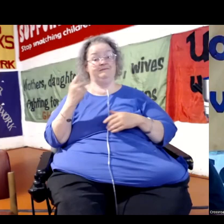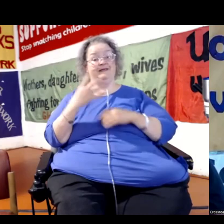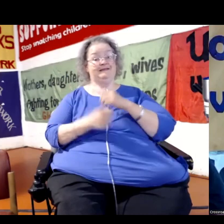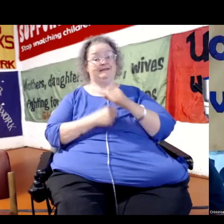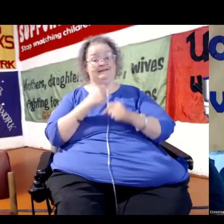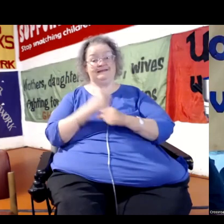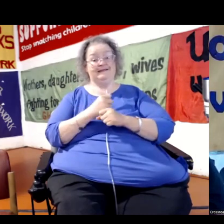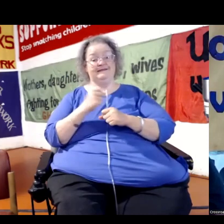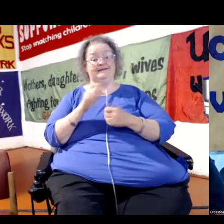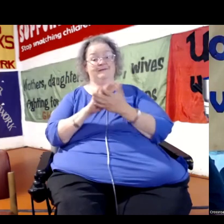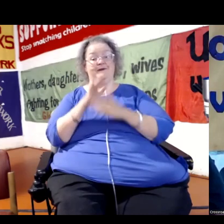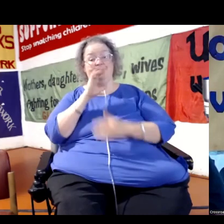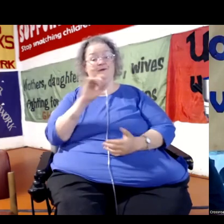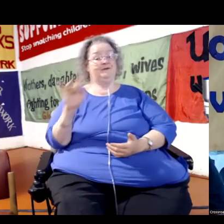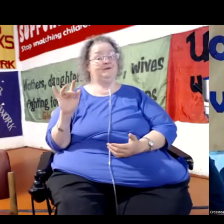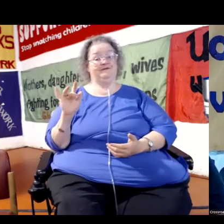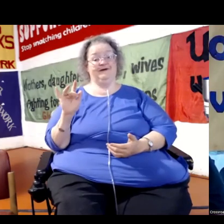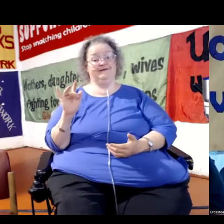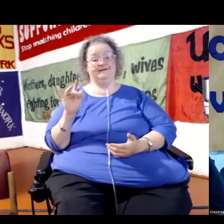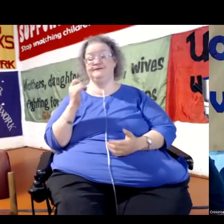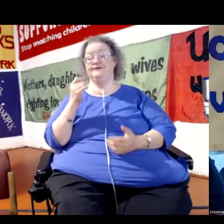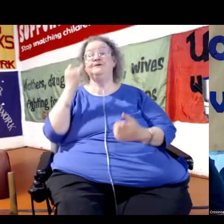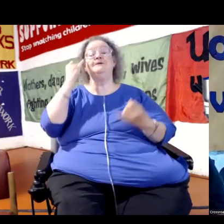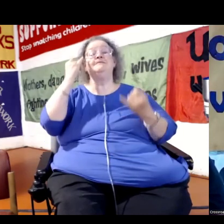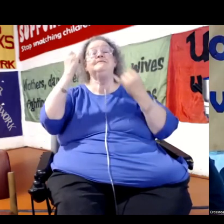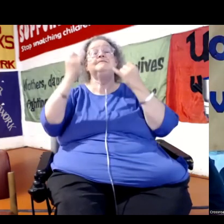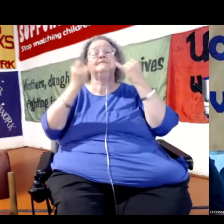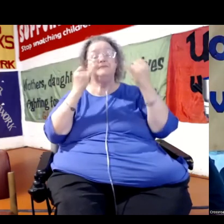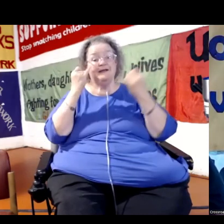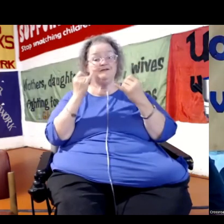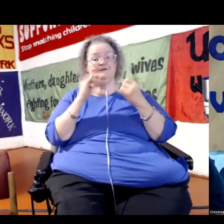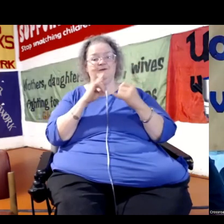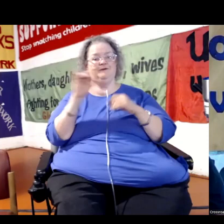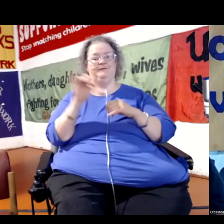know, you could imagine what it would have did for me back then.